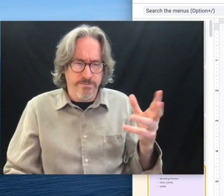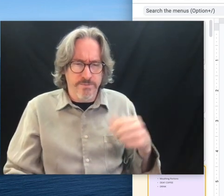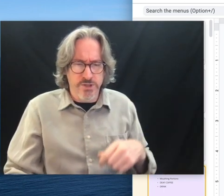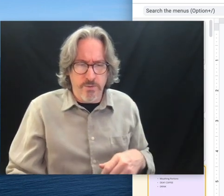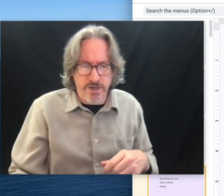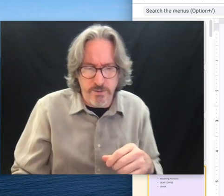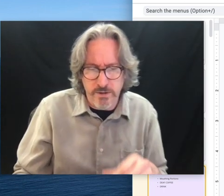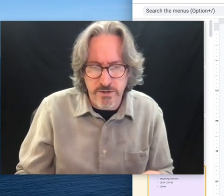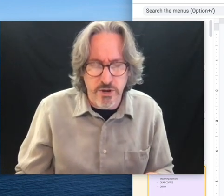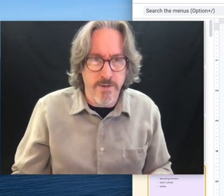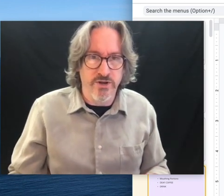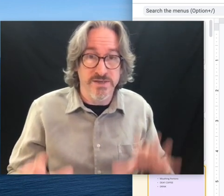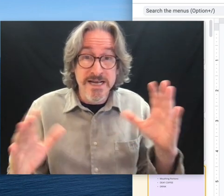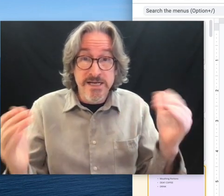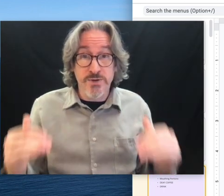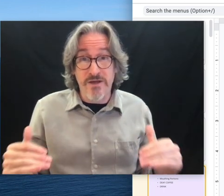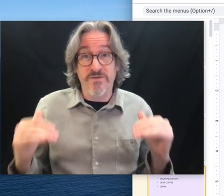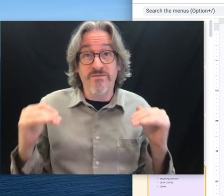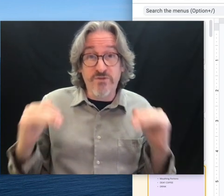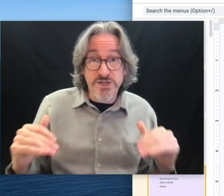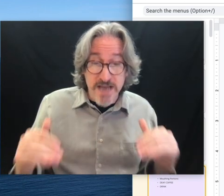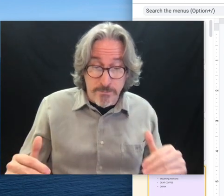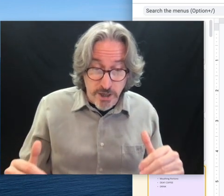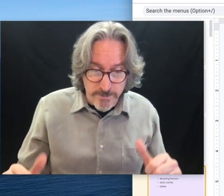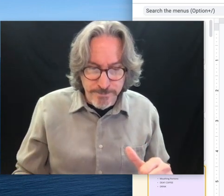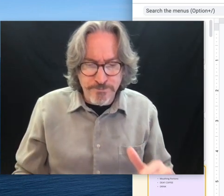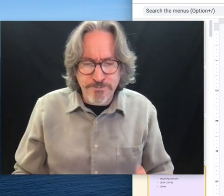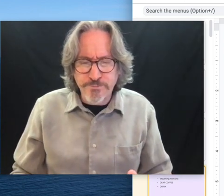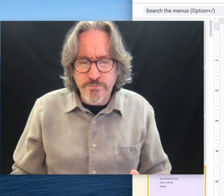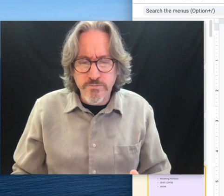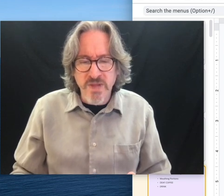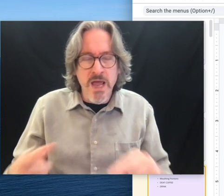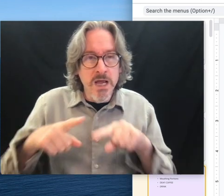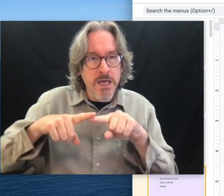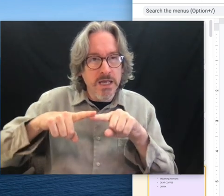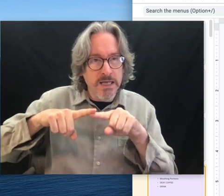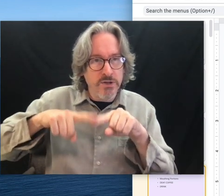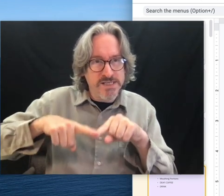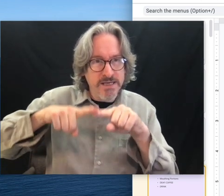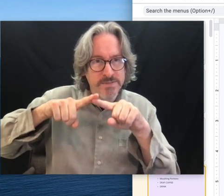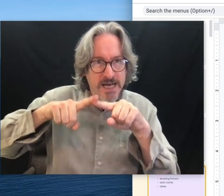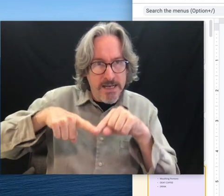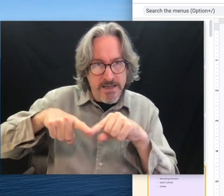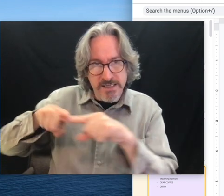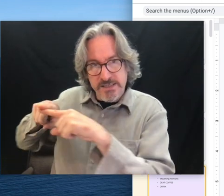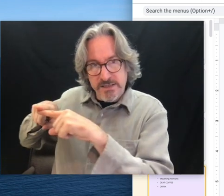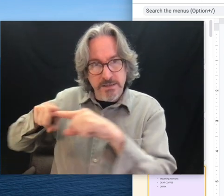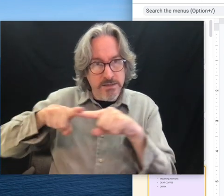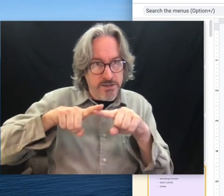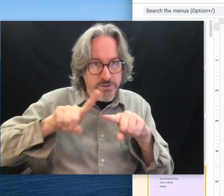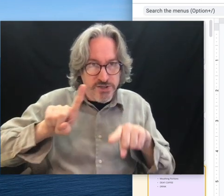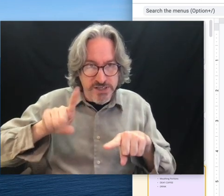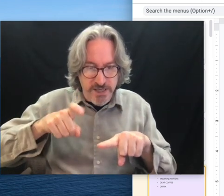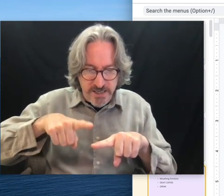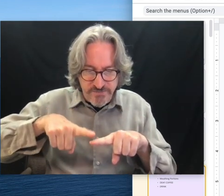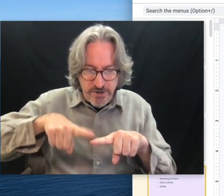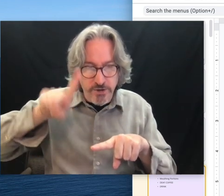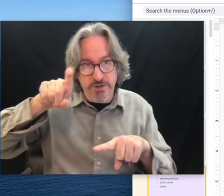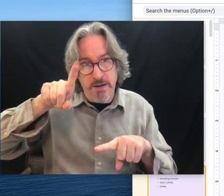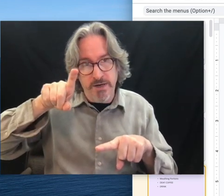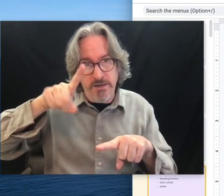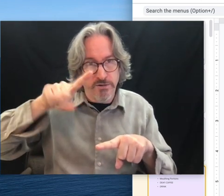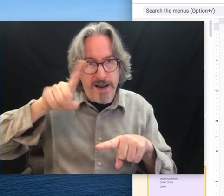before, so I wanted to talk about those. So now the first snapshot, you'll see him sign this. So it's just the index